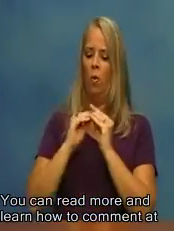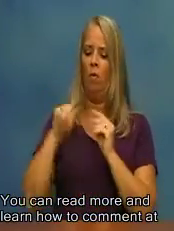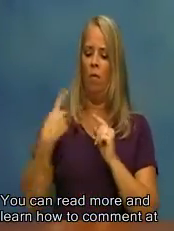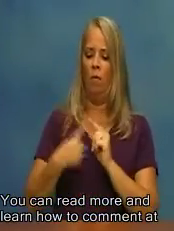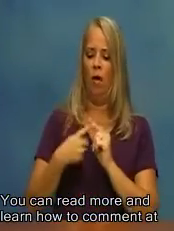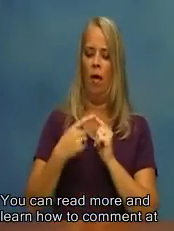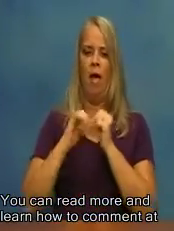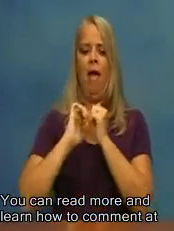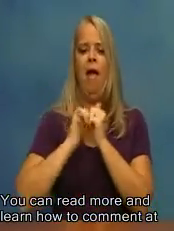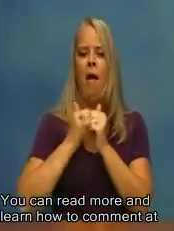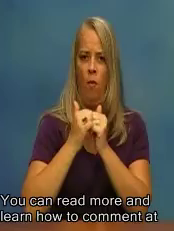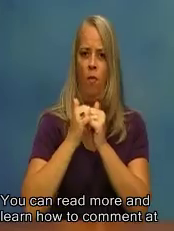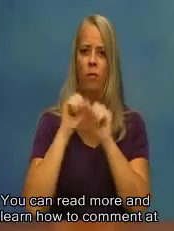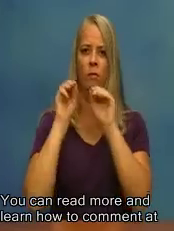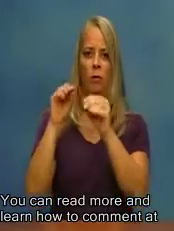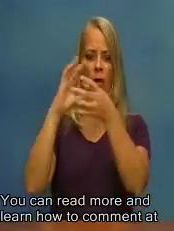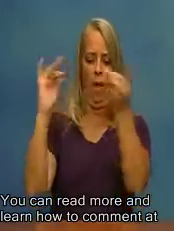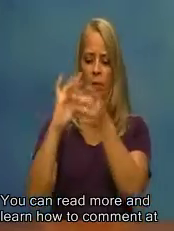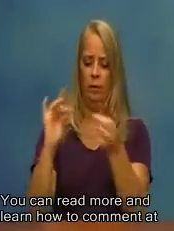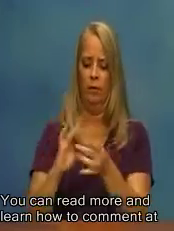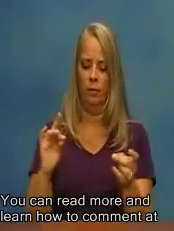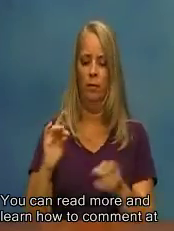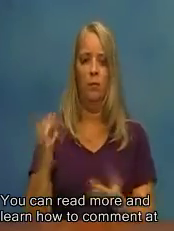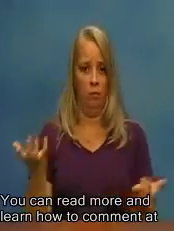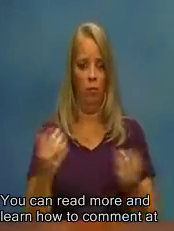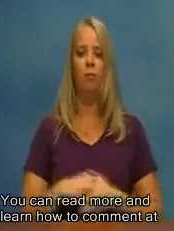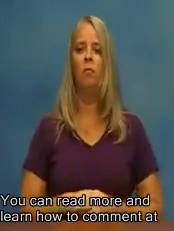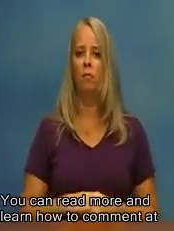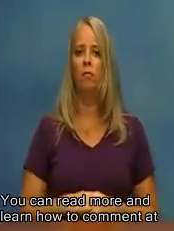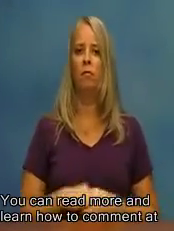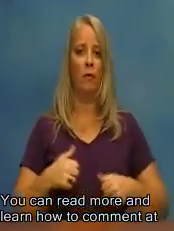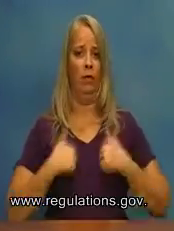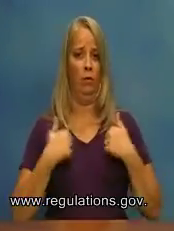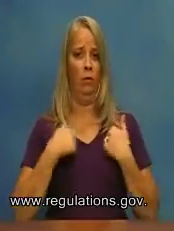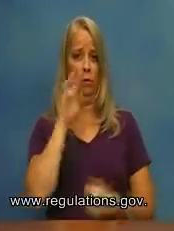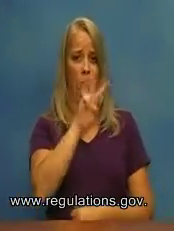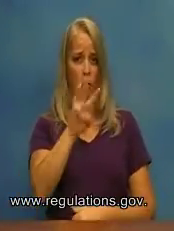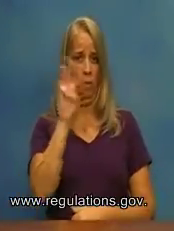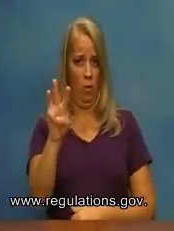www